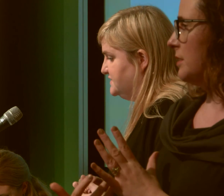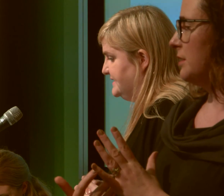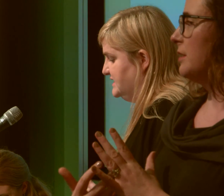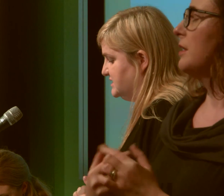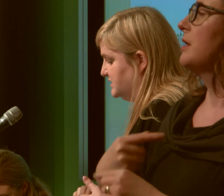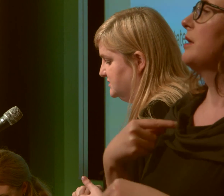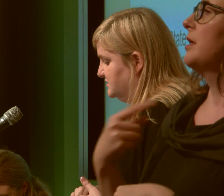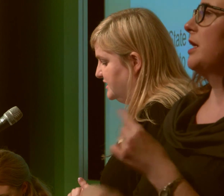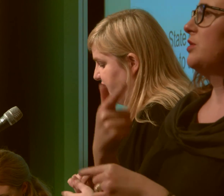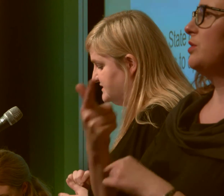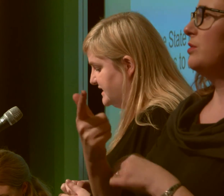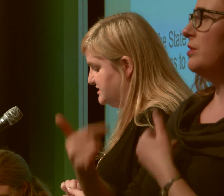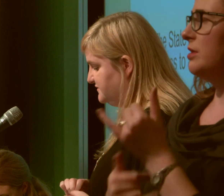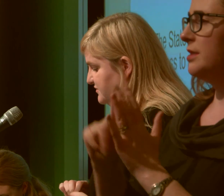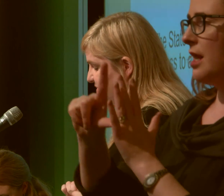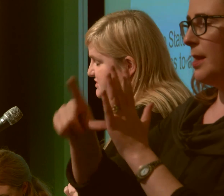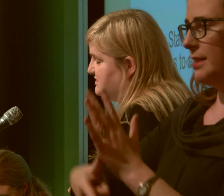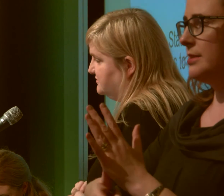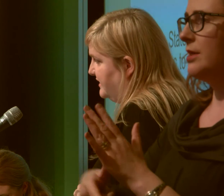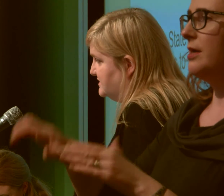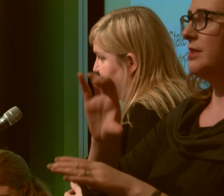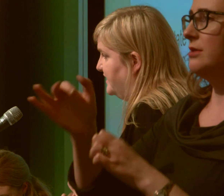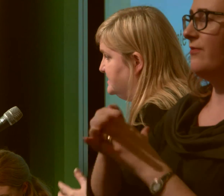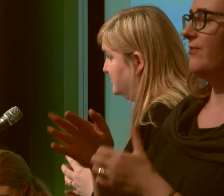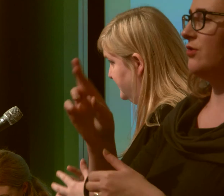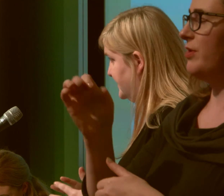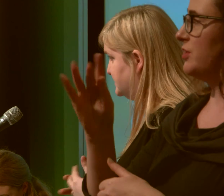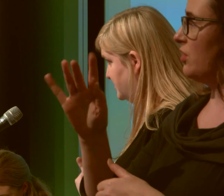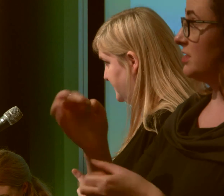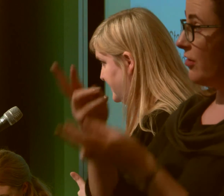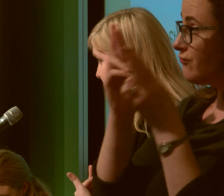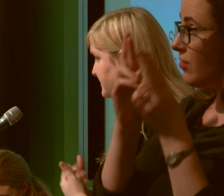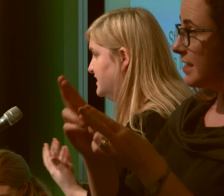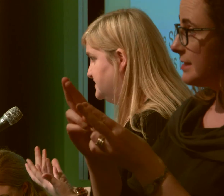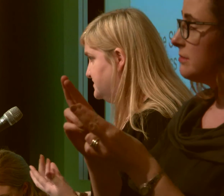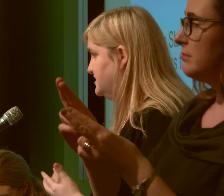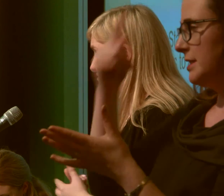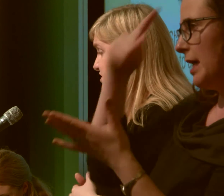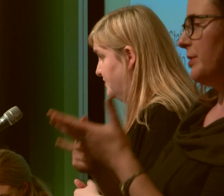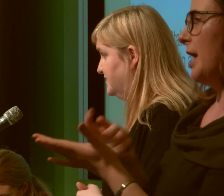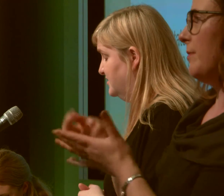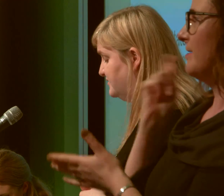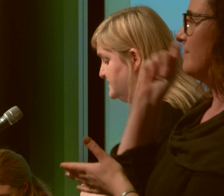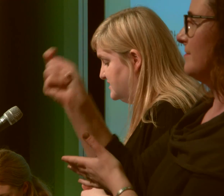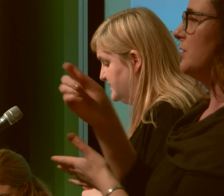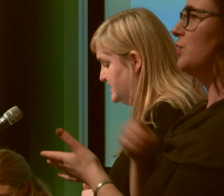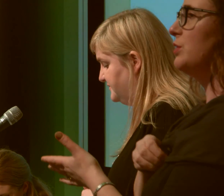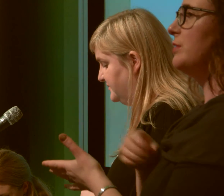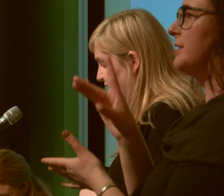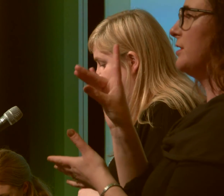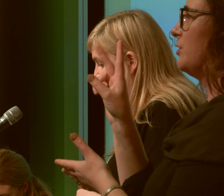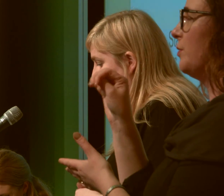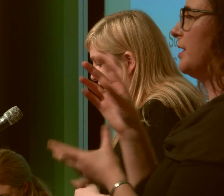2 years later, the Centre for Reproductive Rights filed a complaint on her behalf to the UN Human Rights